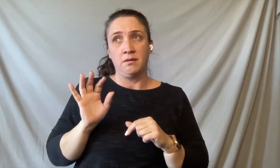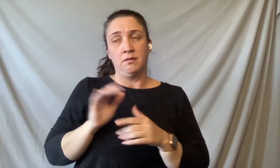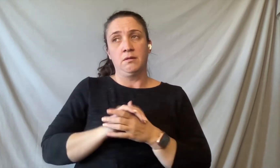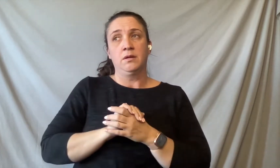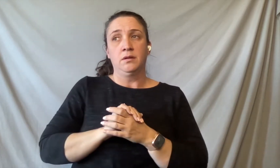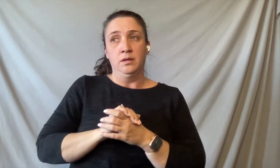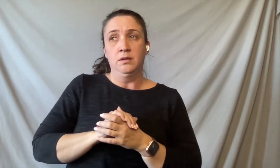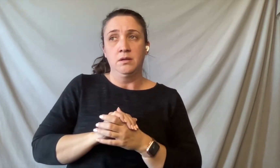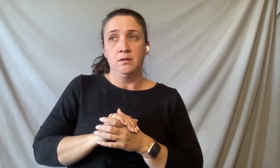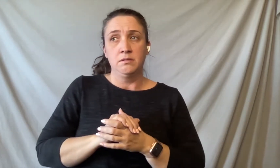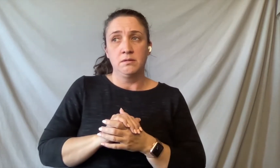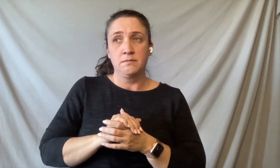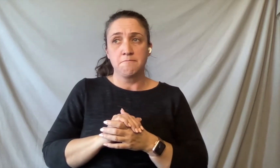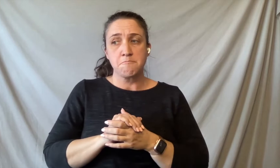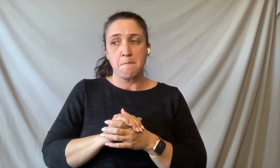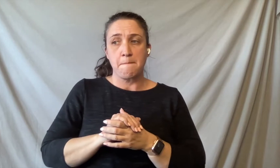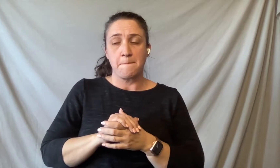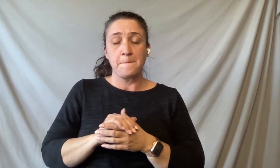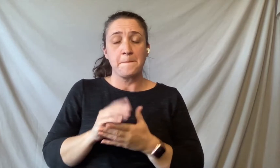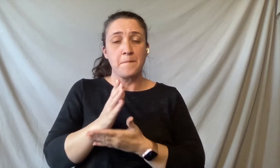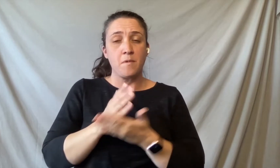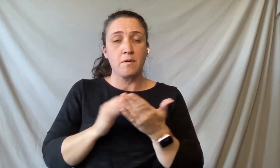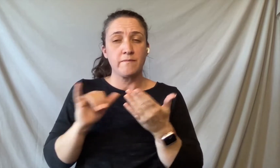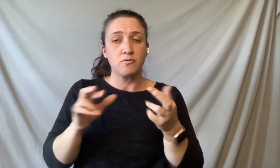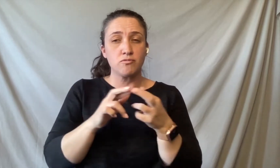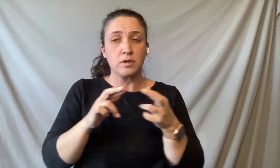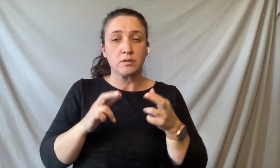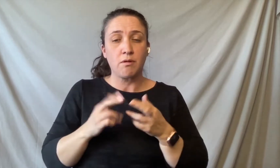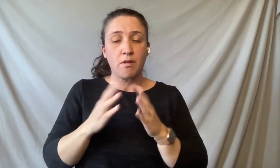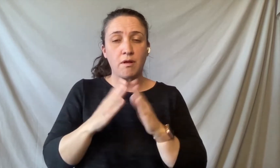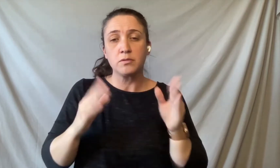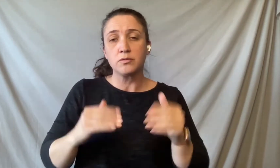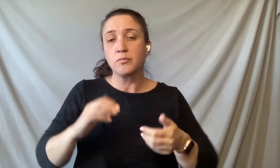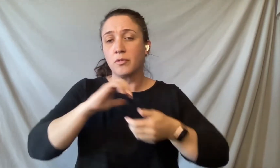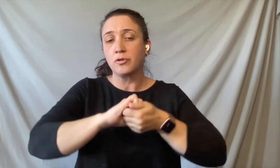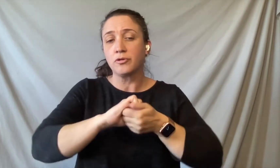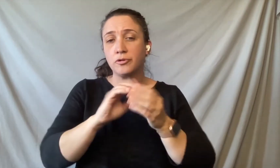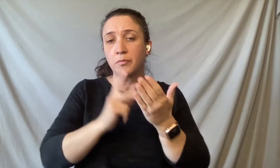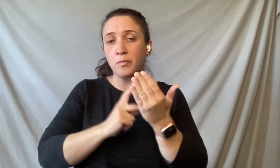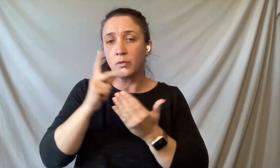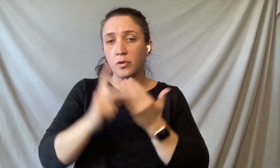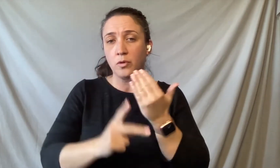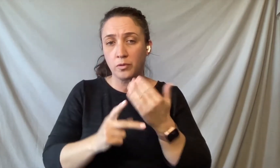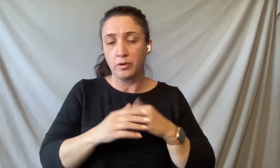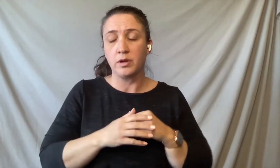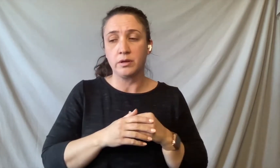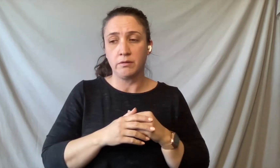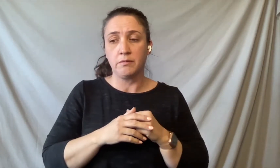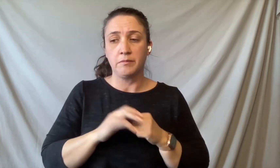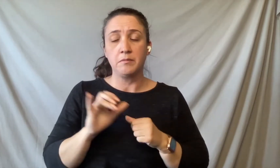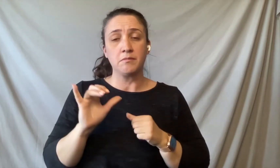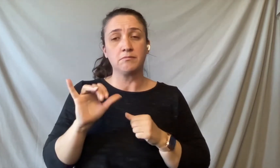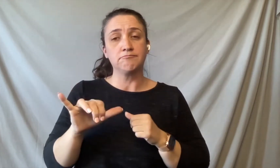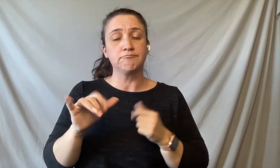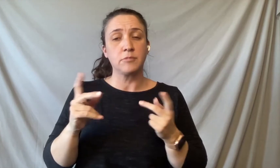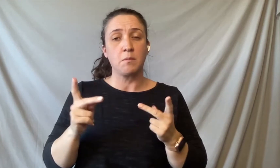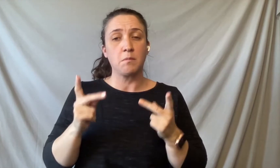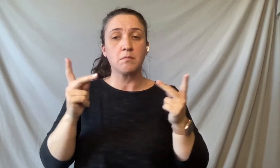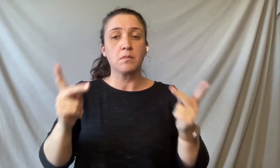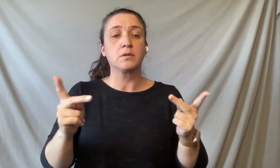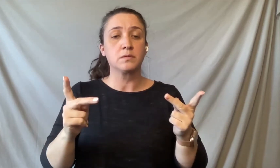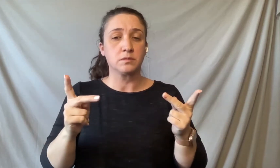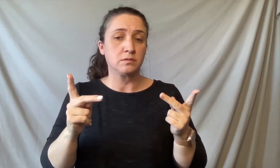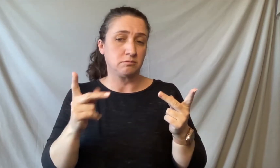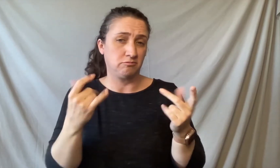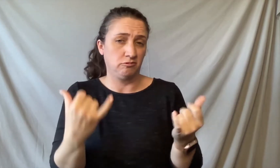part of the Regional Housing Partnership program, and that's a proposal that is